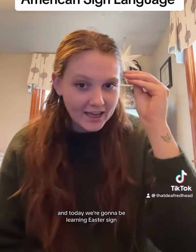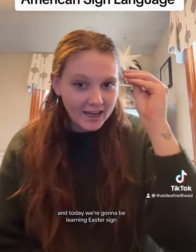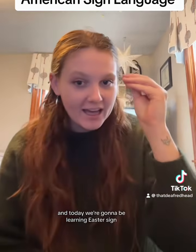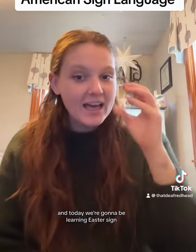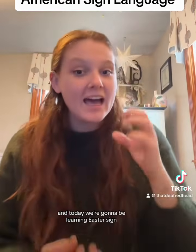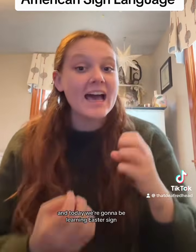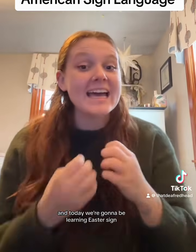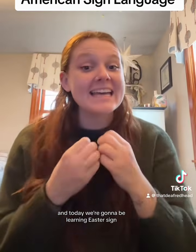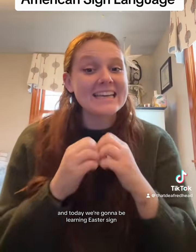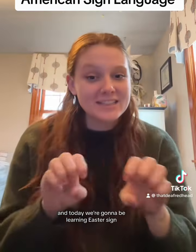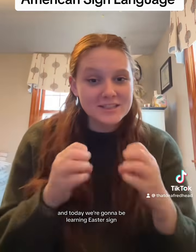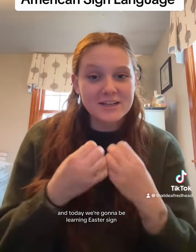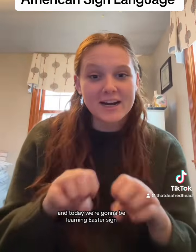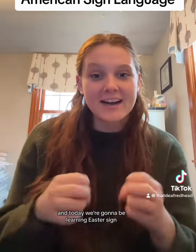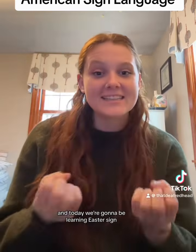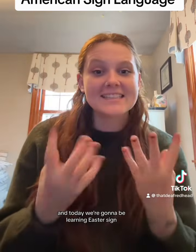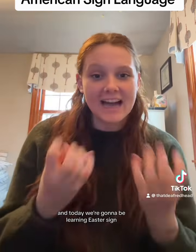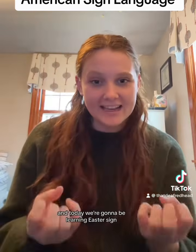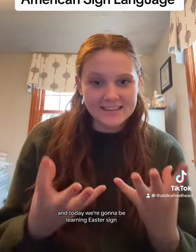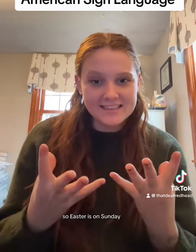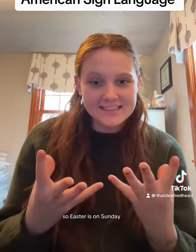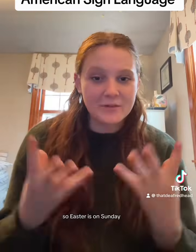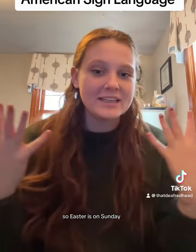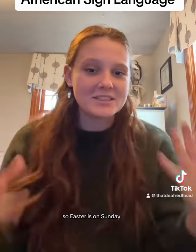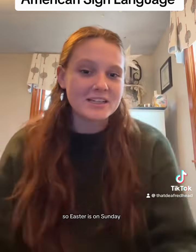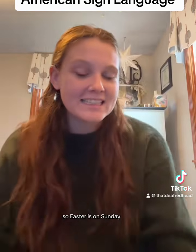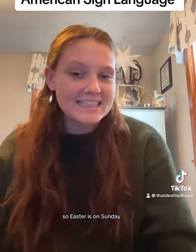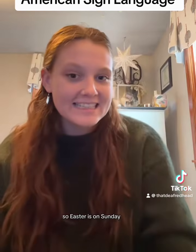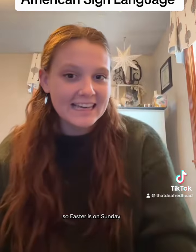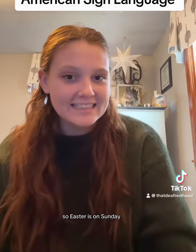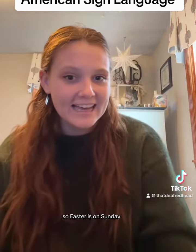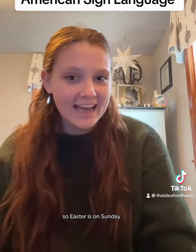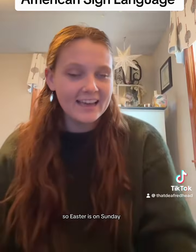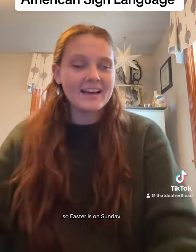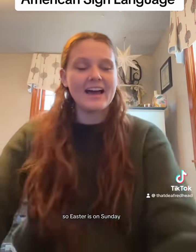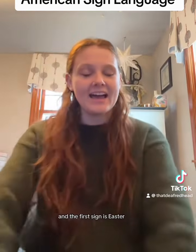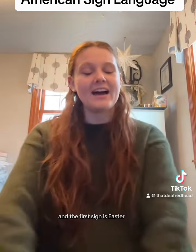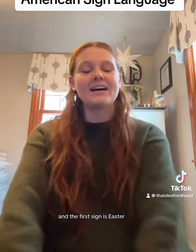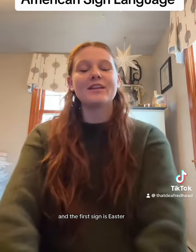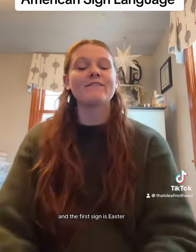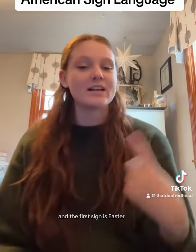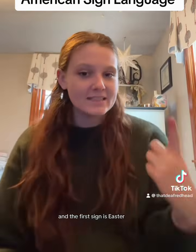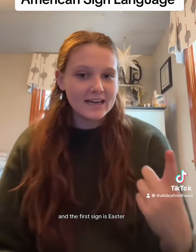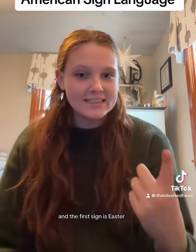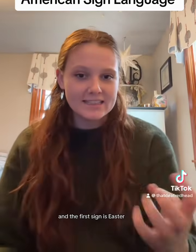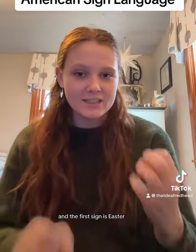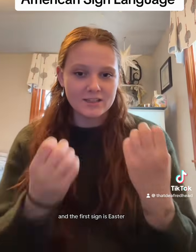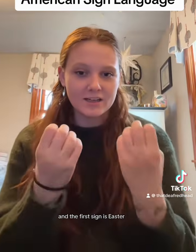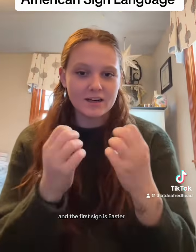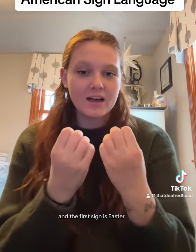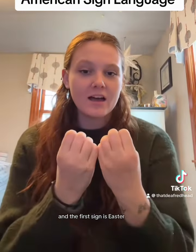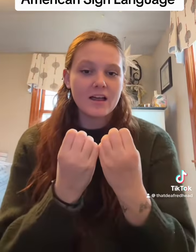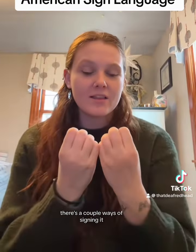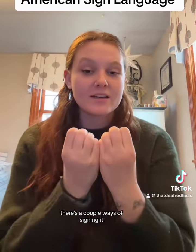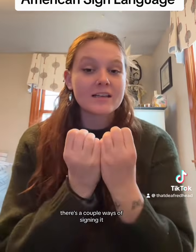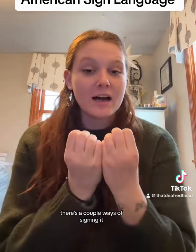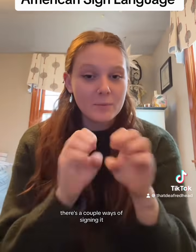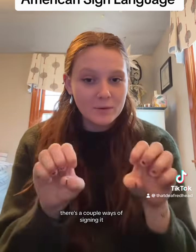learning Easter signs. So Easter is on Sunday, and the first sign is Easter. There's a couple